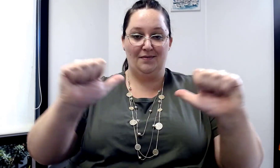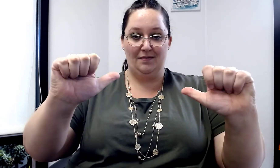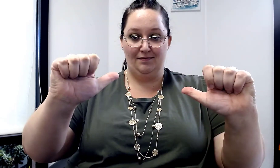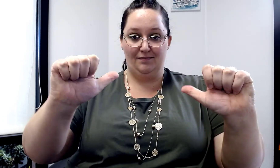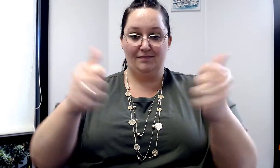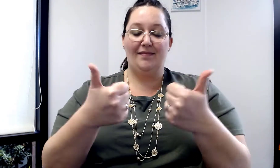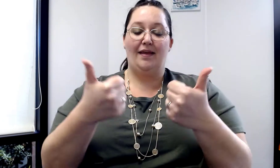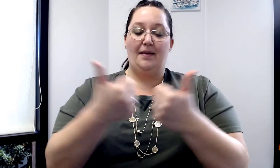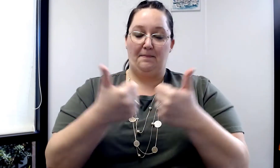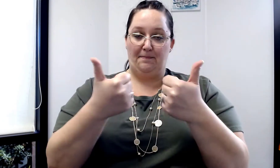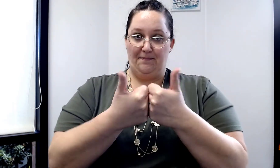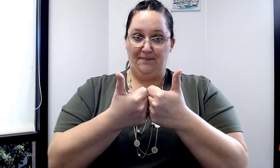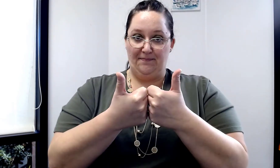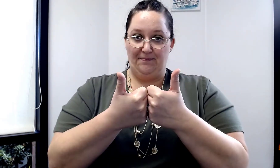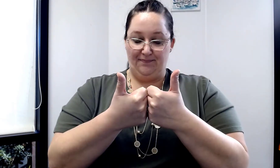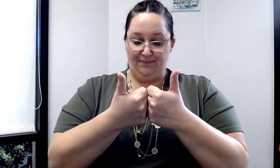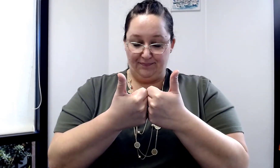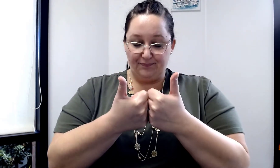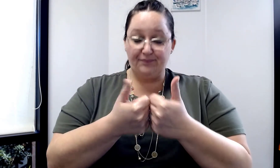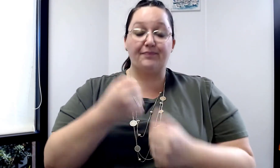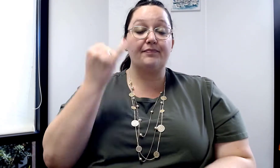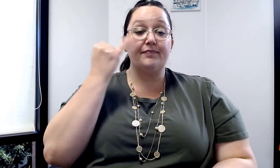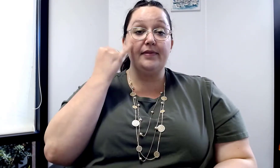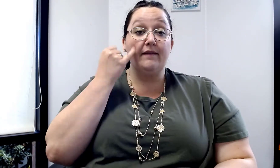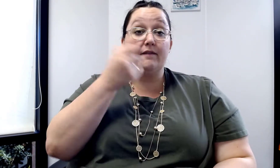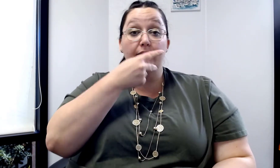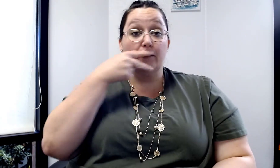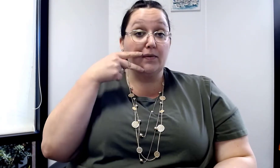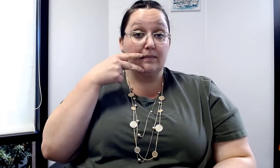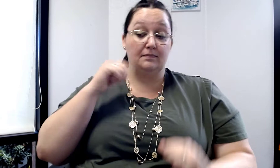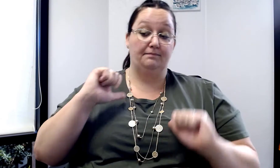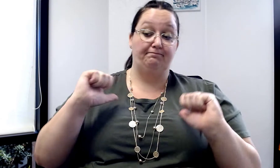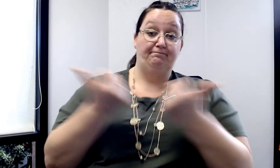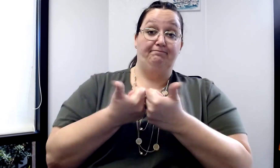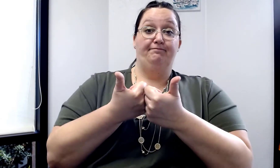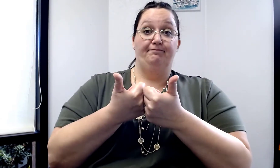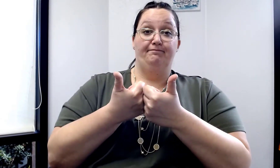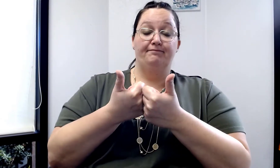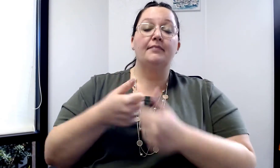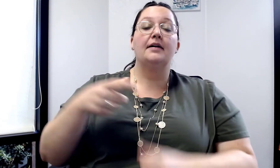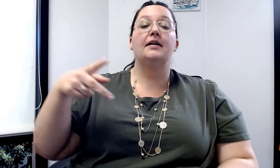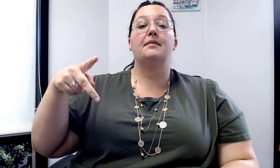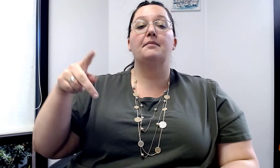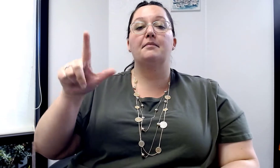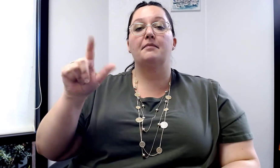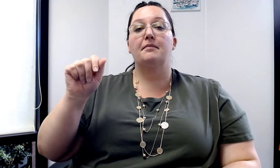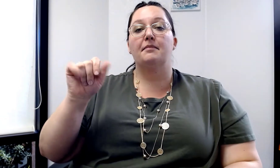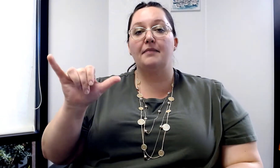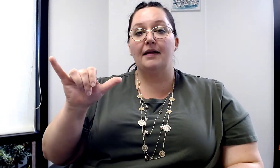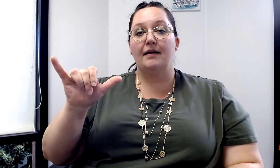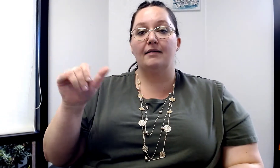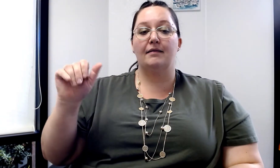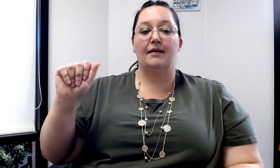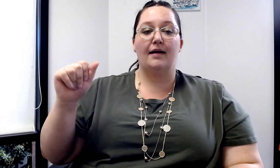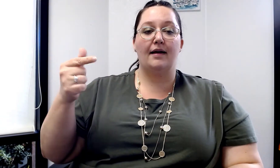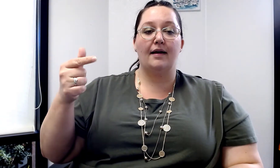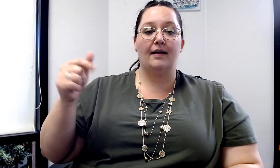hit your knuckles together. If you only do the sign once, this becomes the verb, to play against or